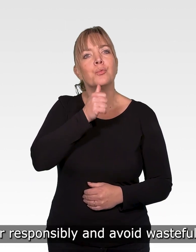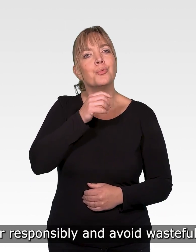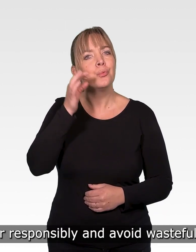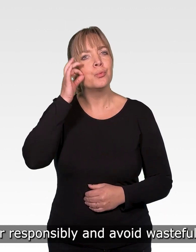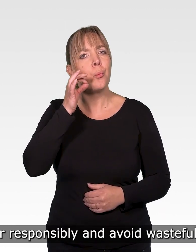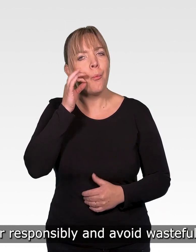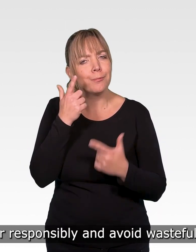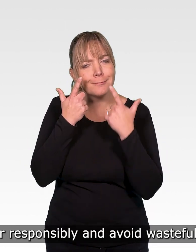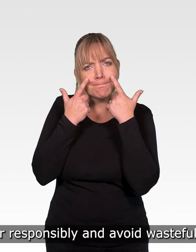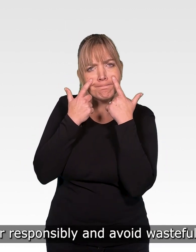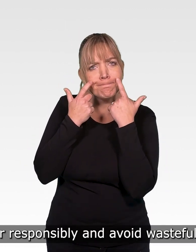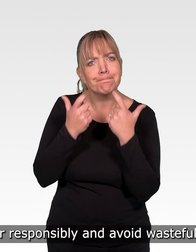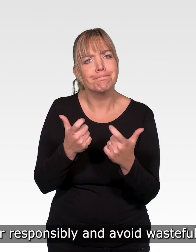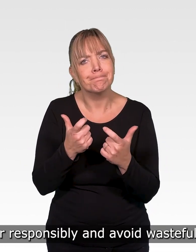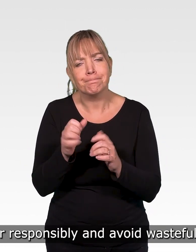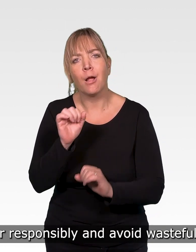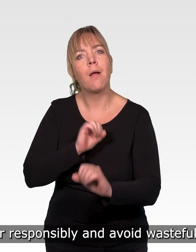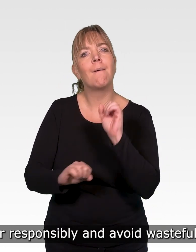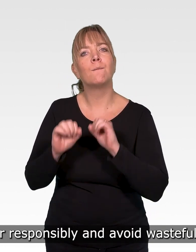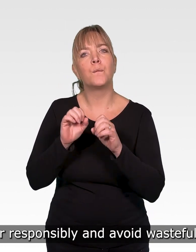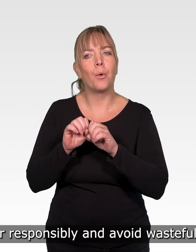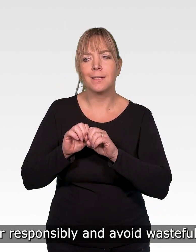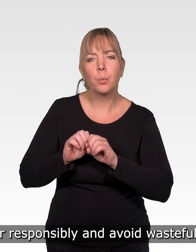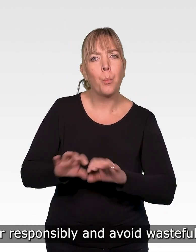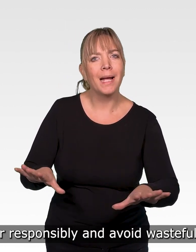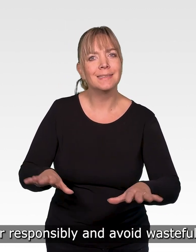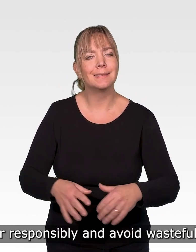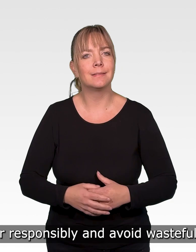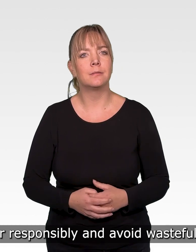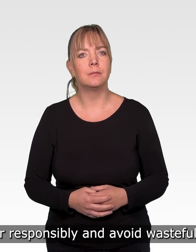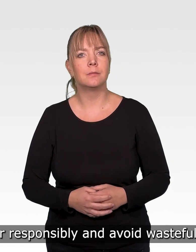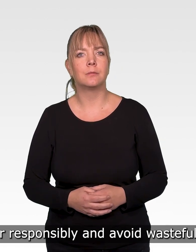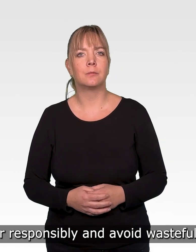Use water responsibly and avoid wasteful usage.